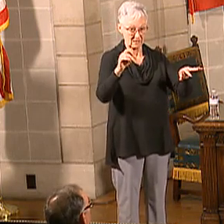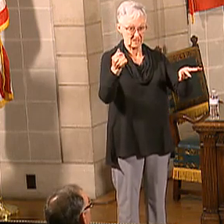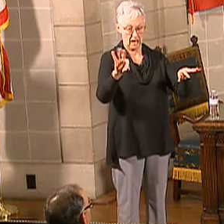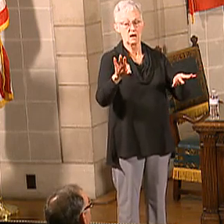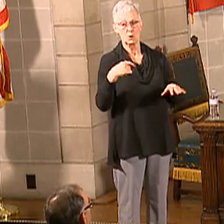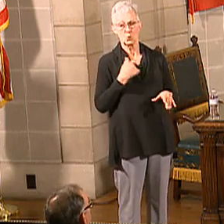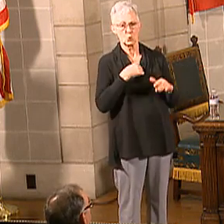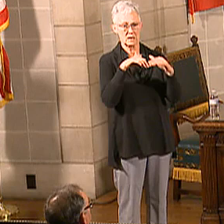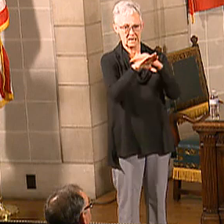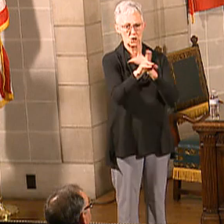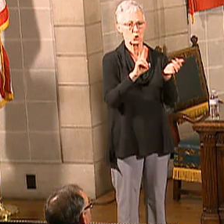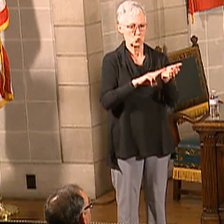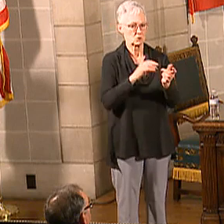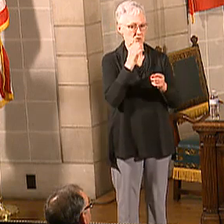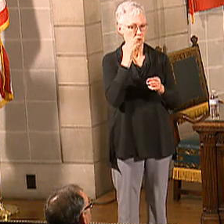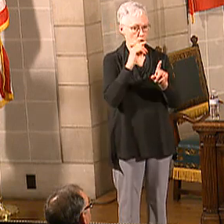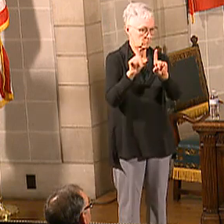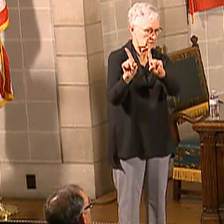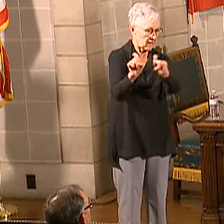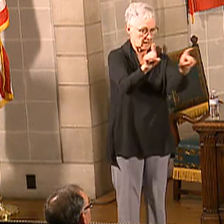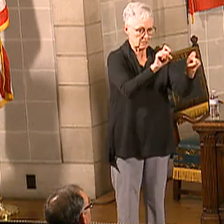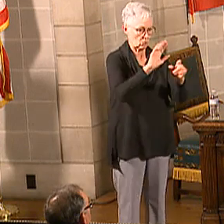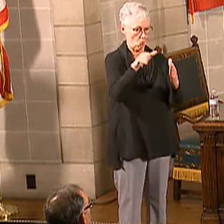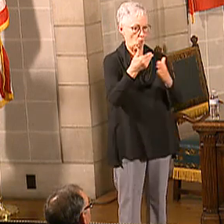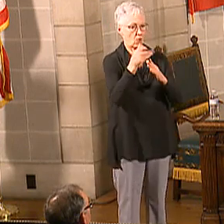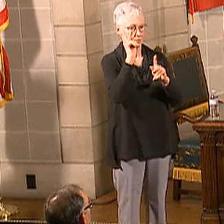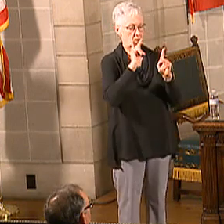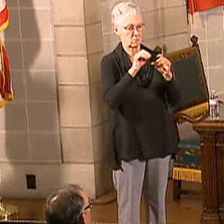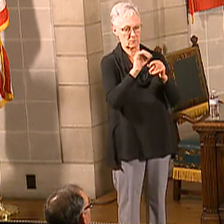So thank you, Sarah, for that question.